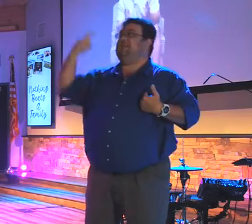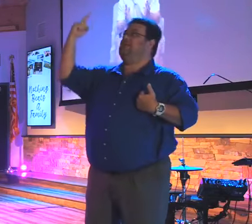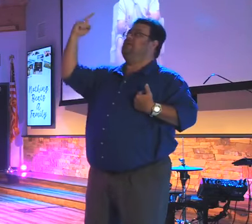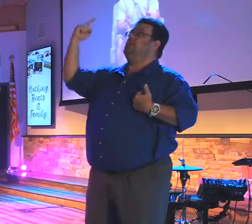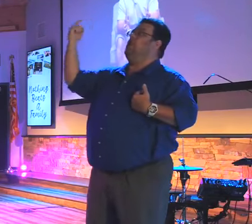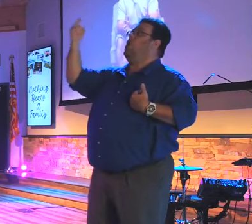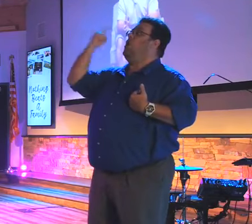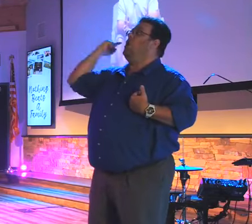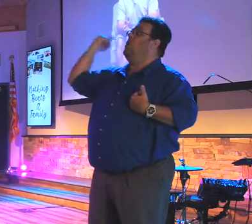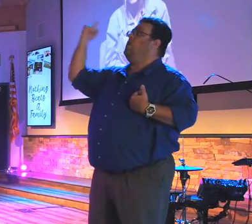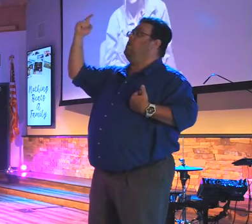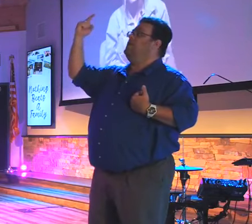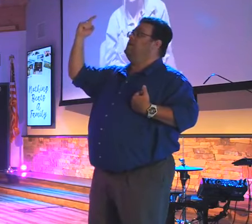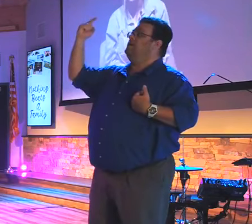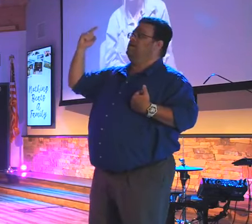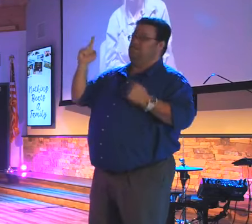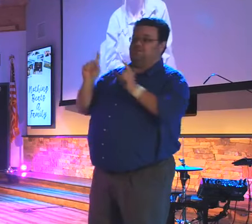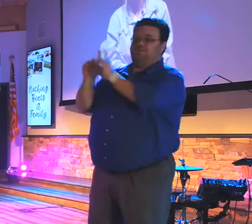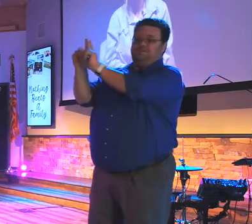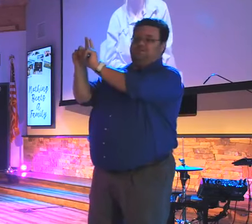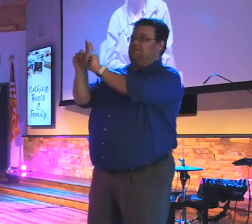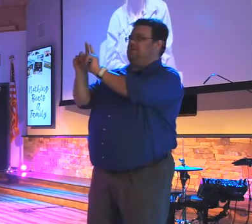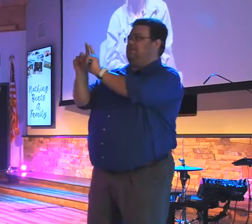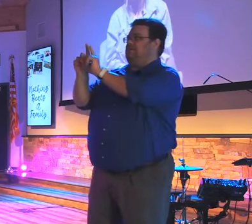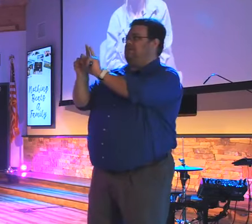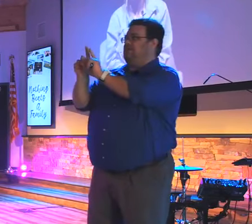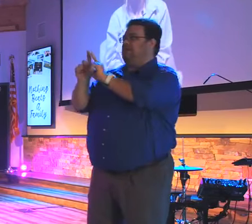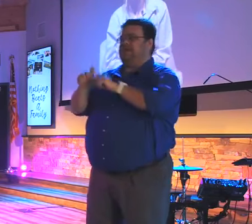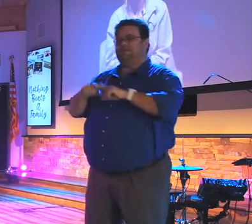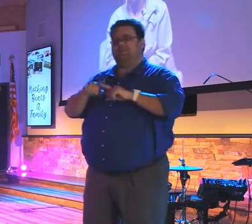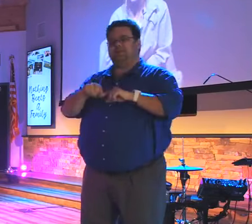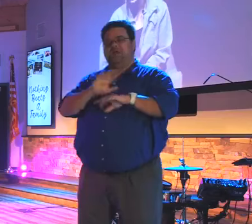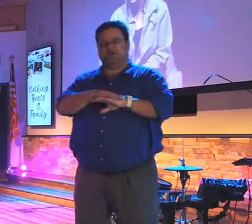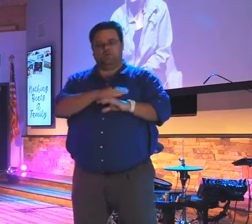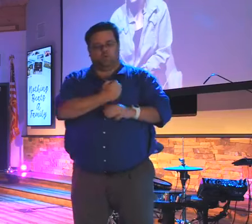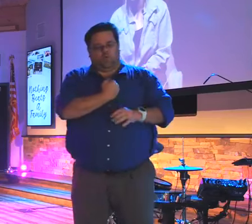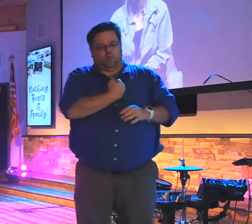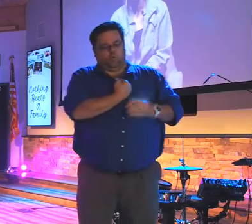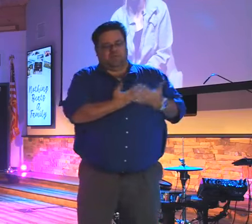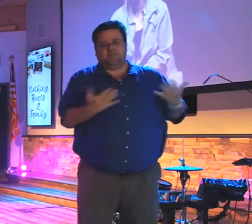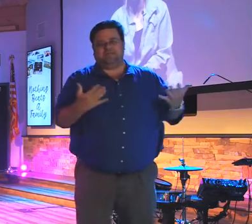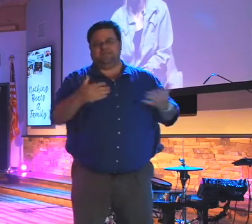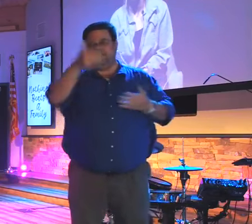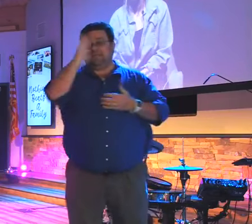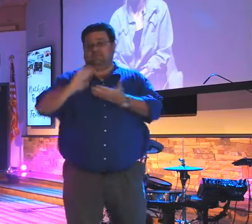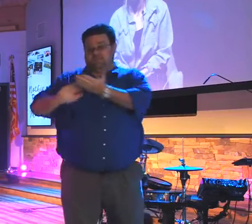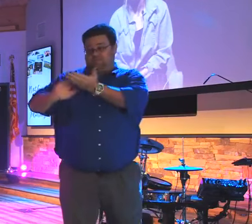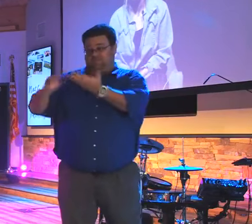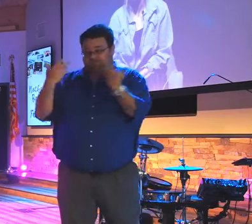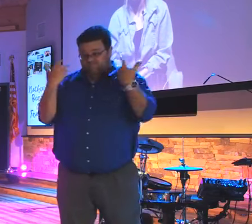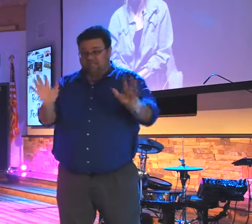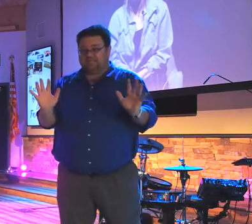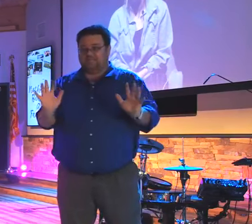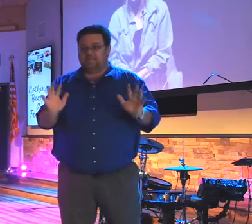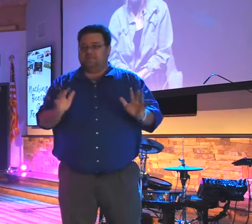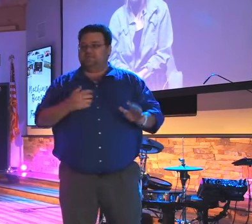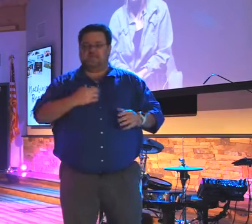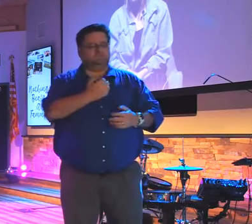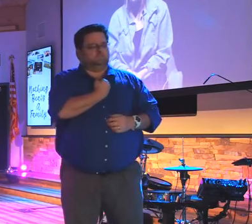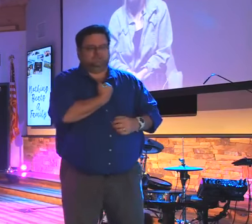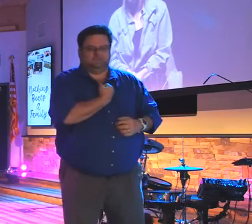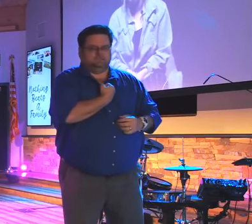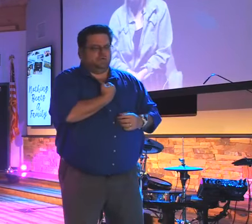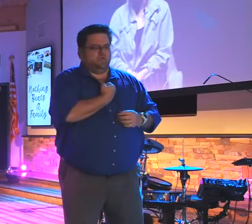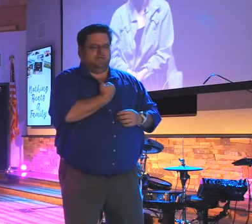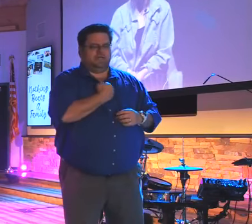stand firm in Him. I tend to hold on to things that God has already forgiven me for, and that hinders my walk